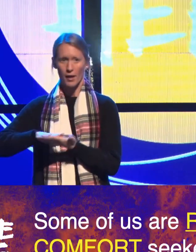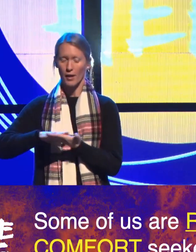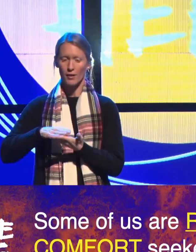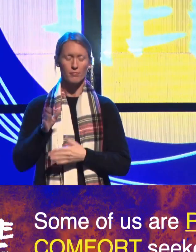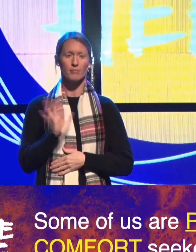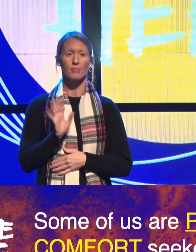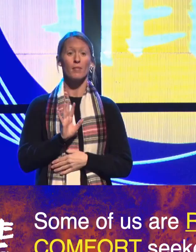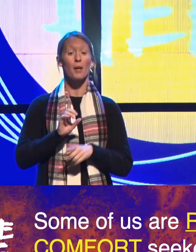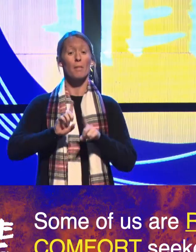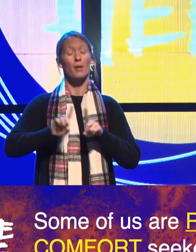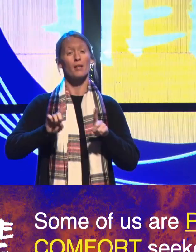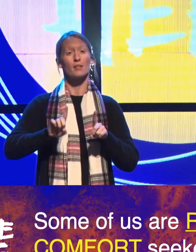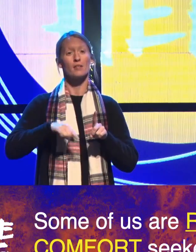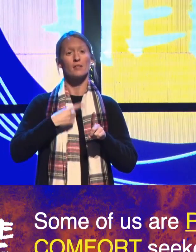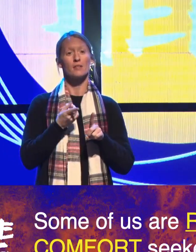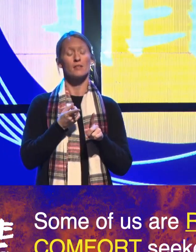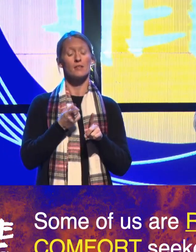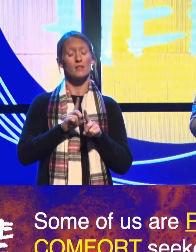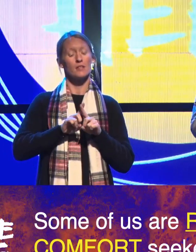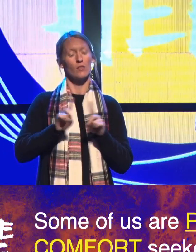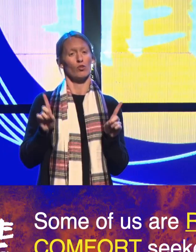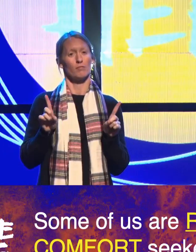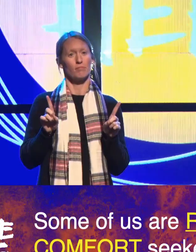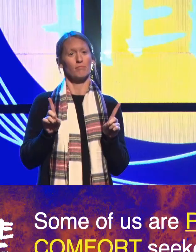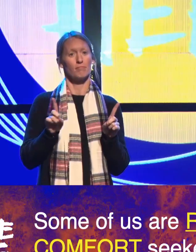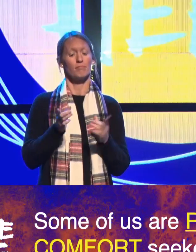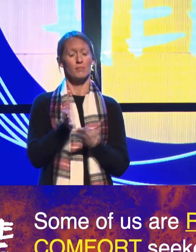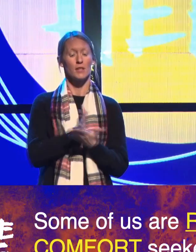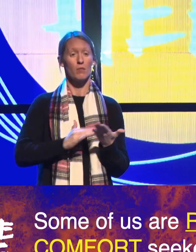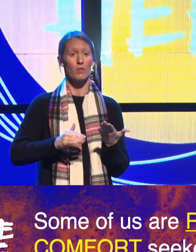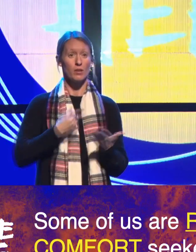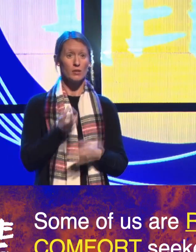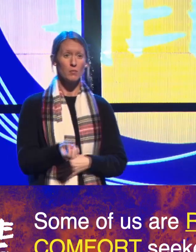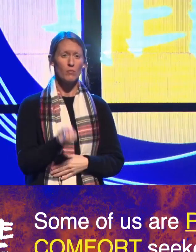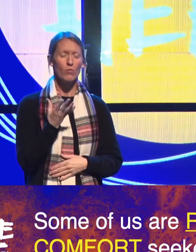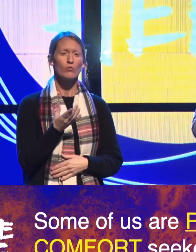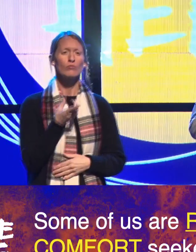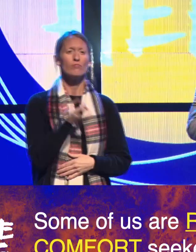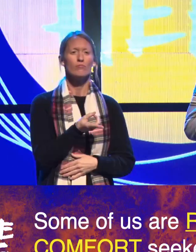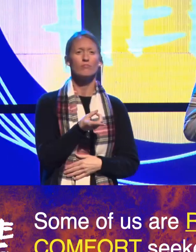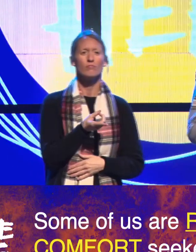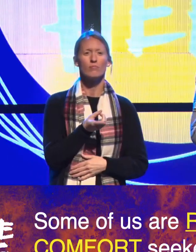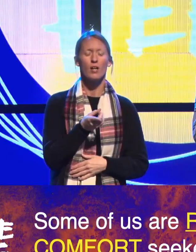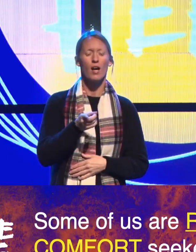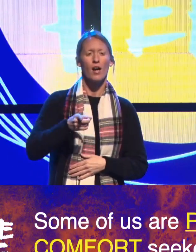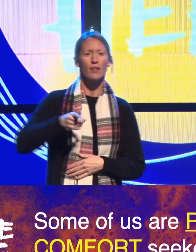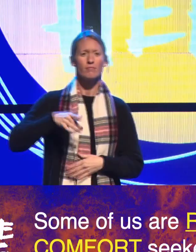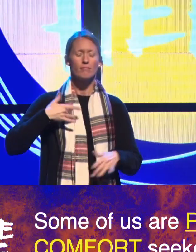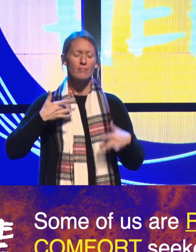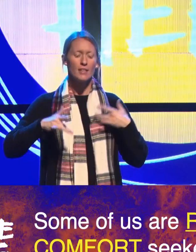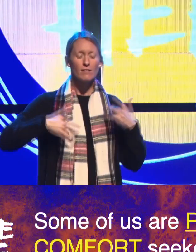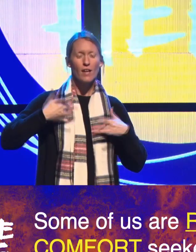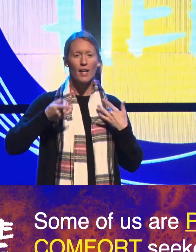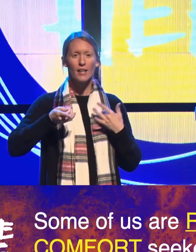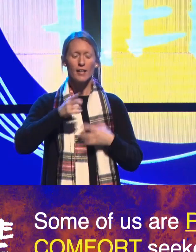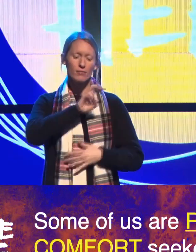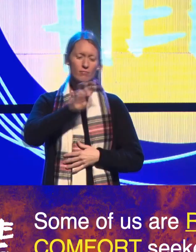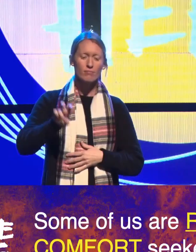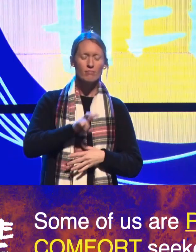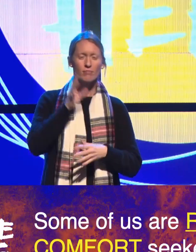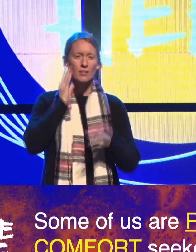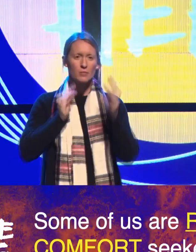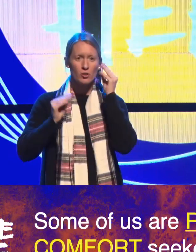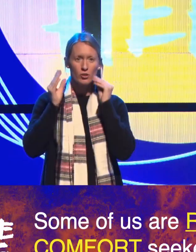just we're different. And some of us, most of us like adventure of some sort, right? Right? I mean, we're adventurous